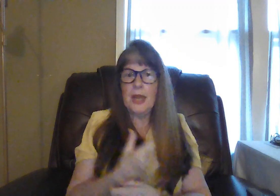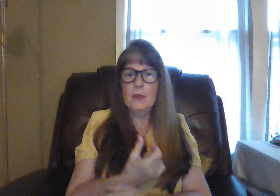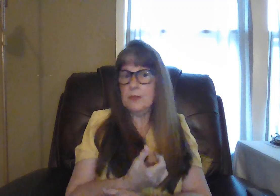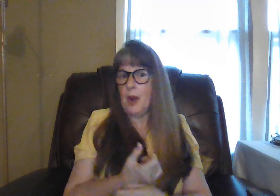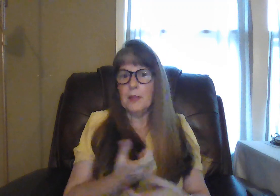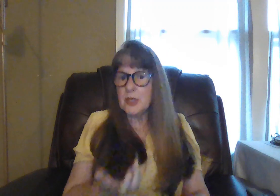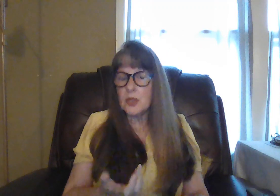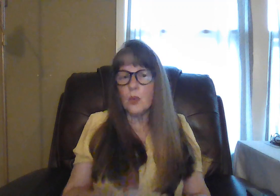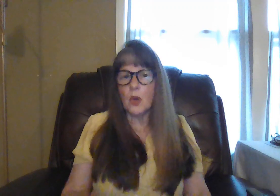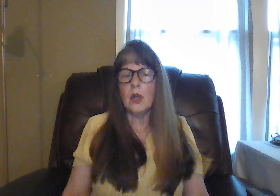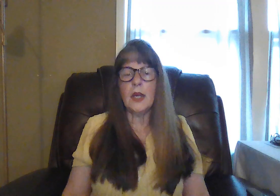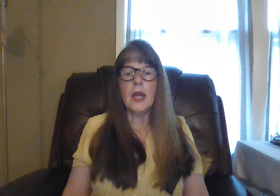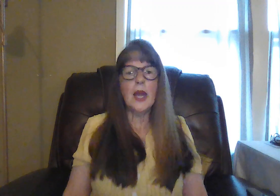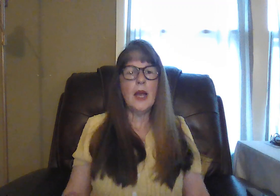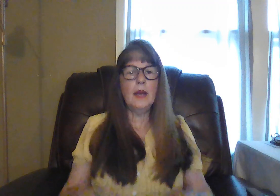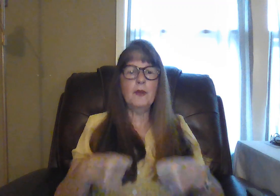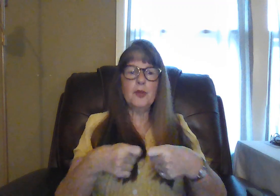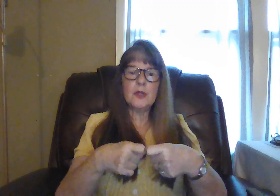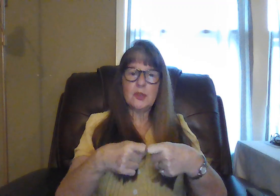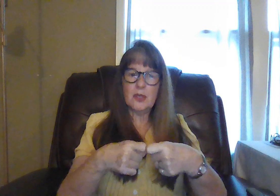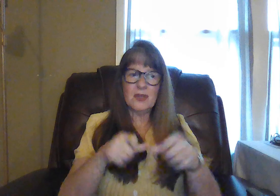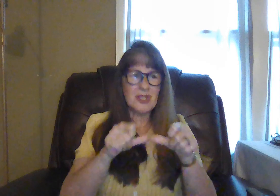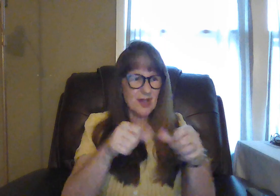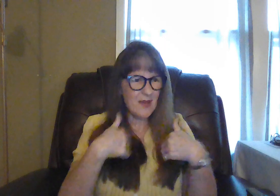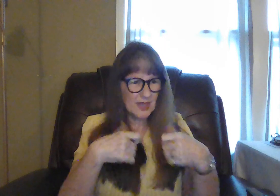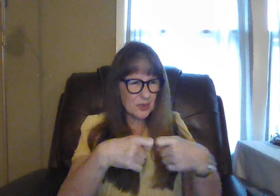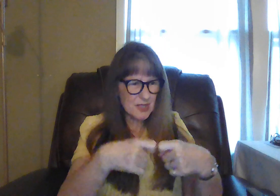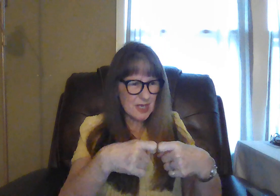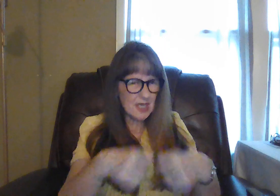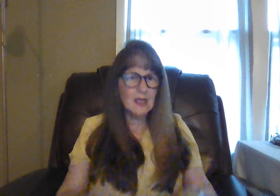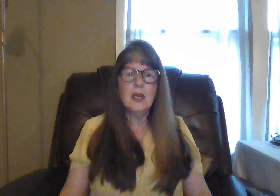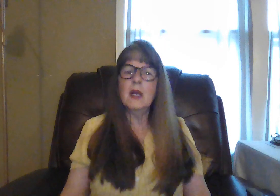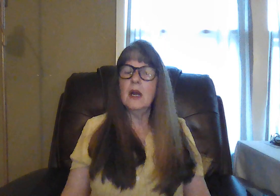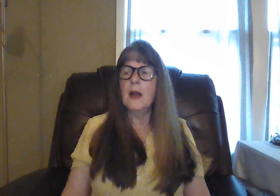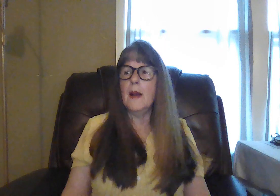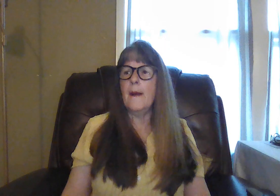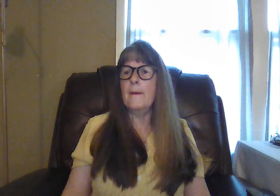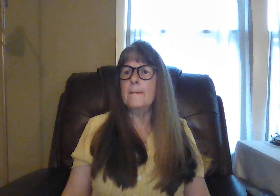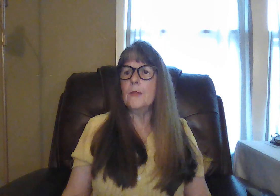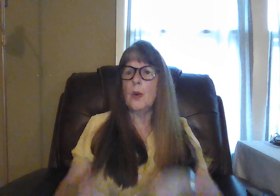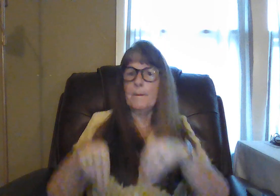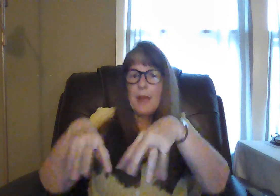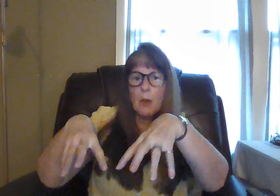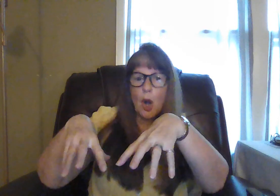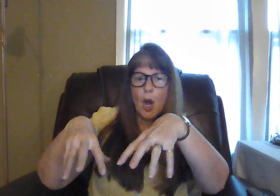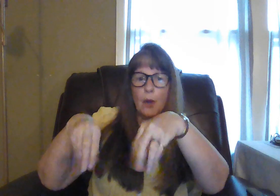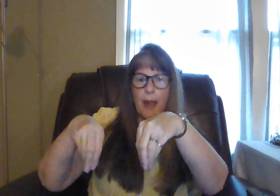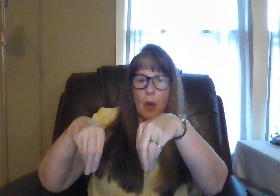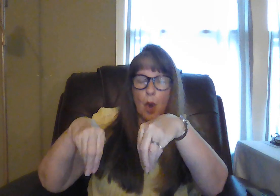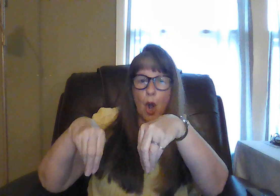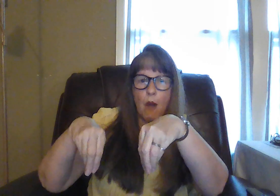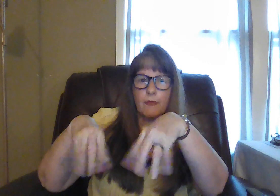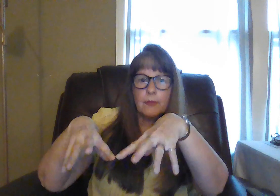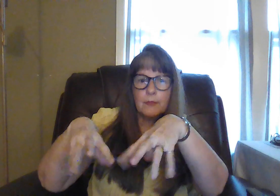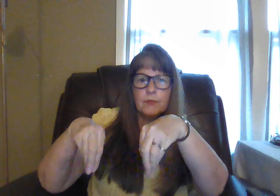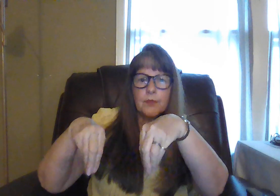would probably still work if you still have electricity, or power on or power off.